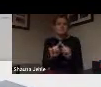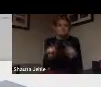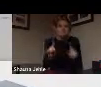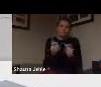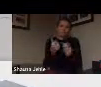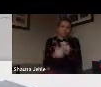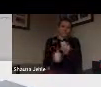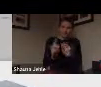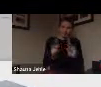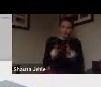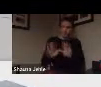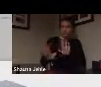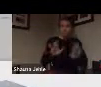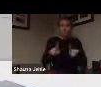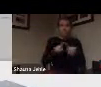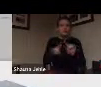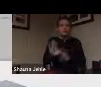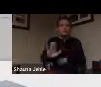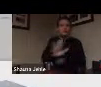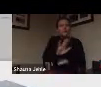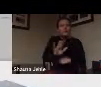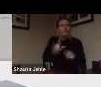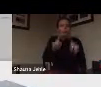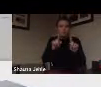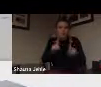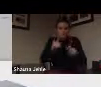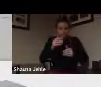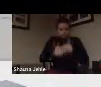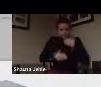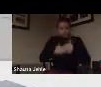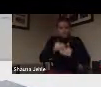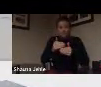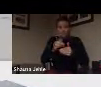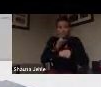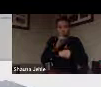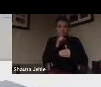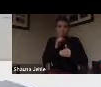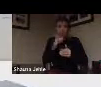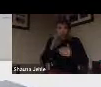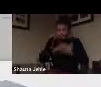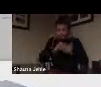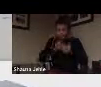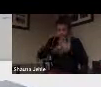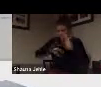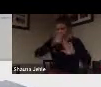those trials that you go through, they ultimately do end up being very beneficial.